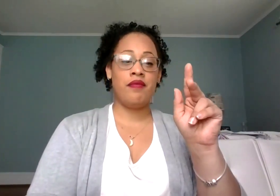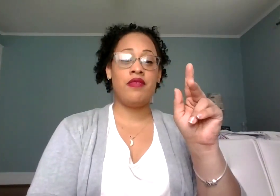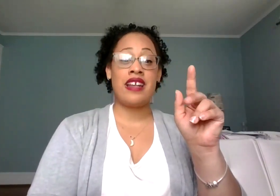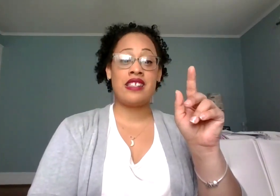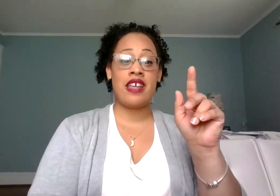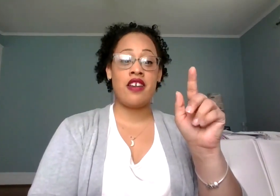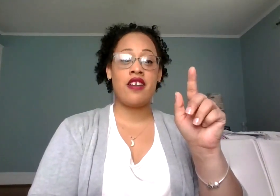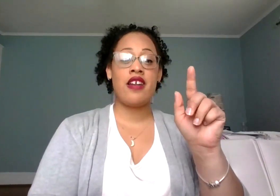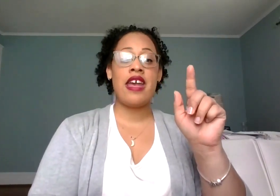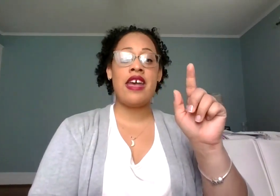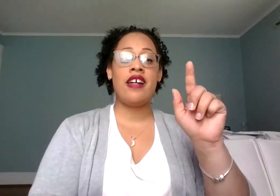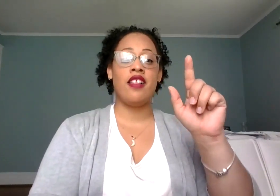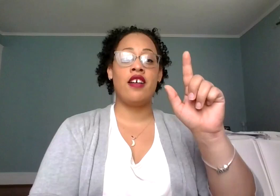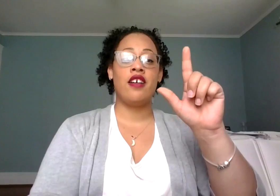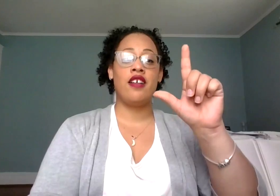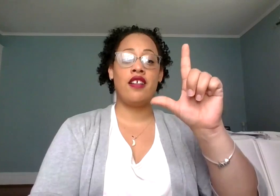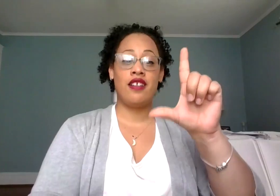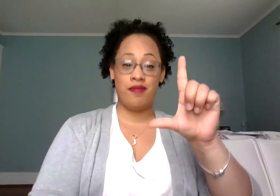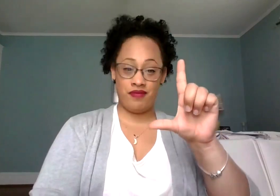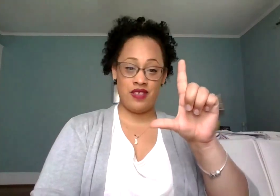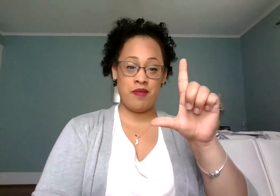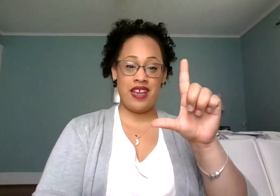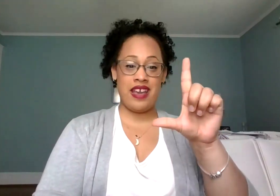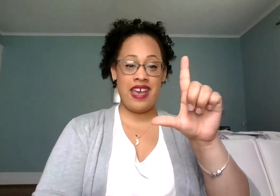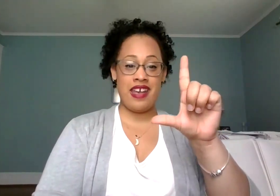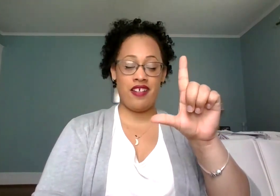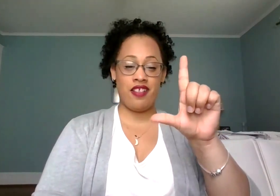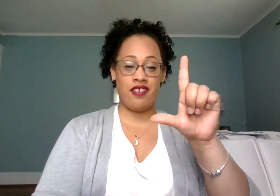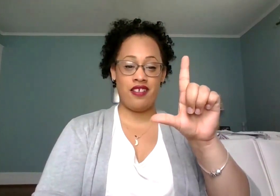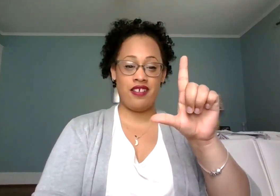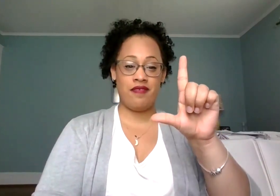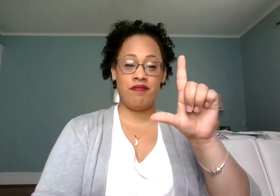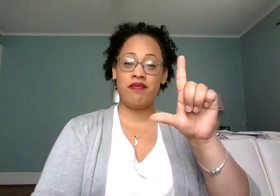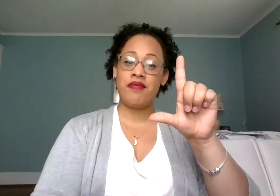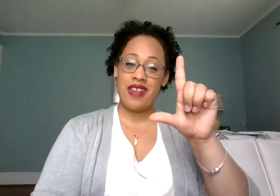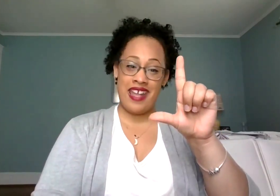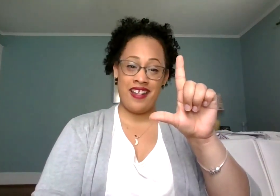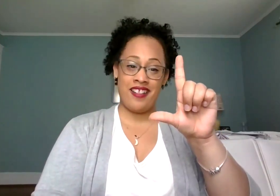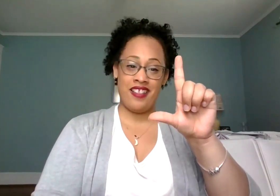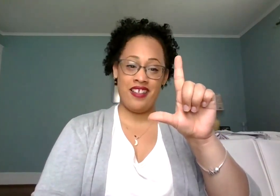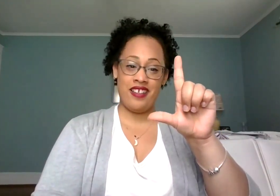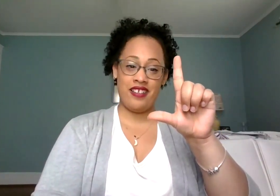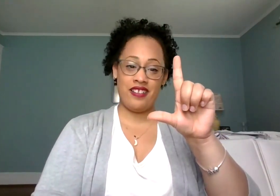Next letter, L. You make a L. L.